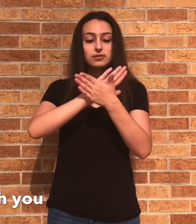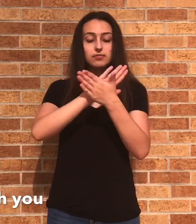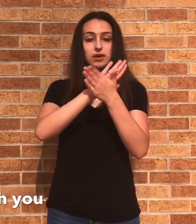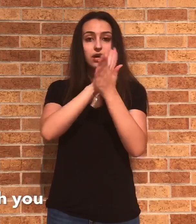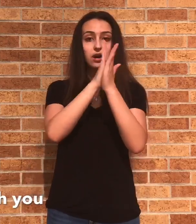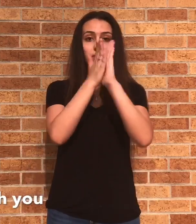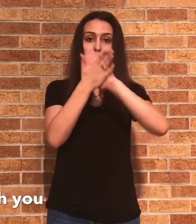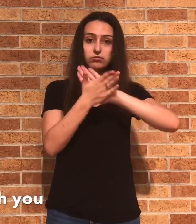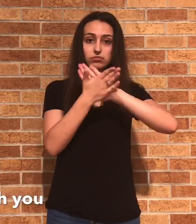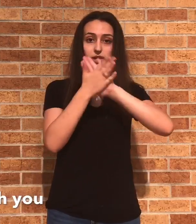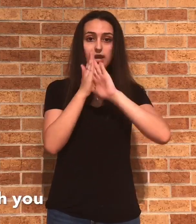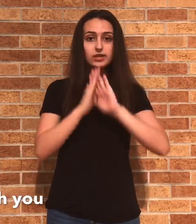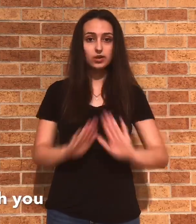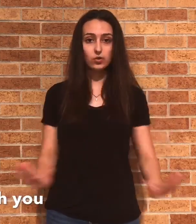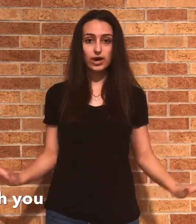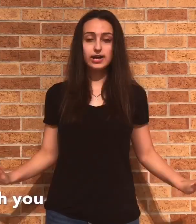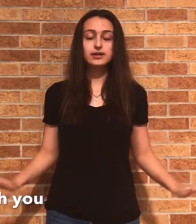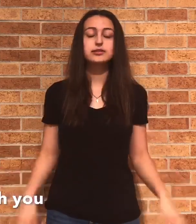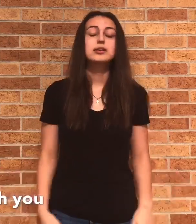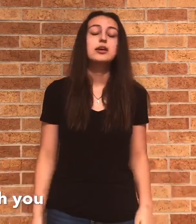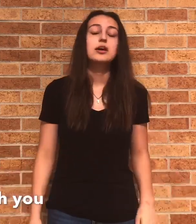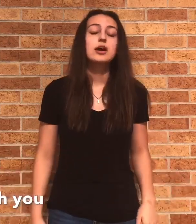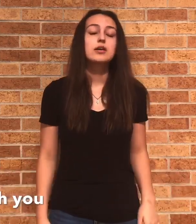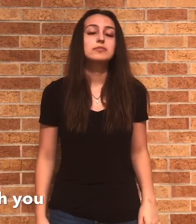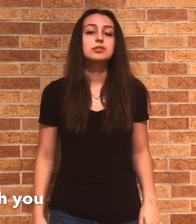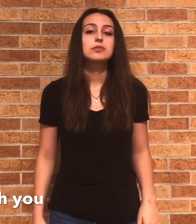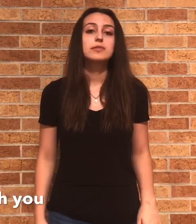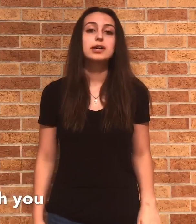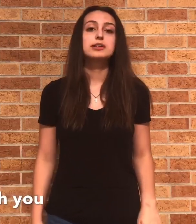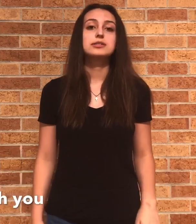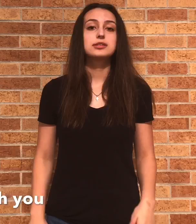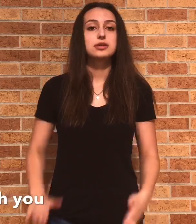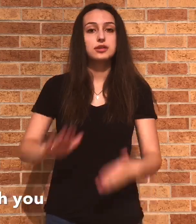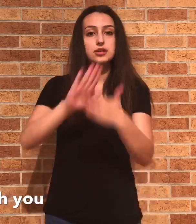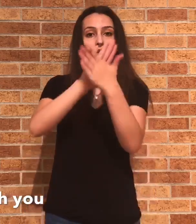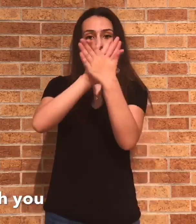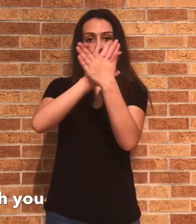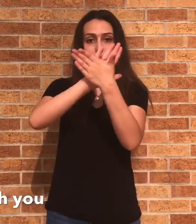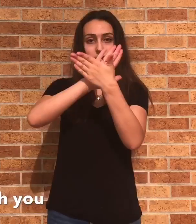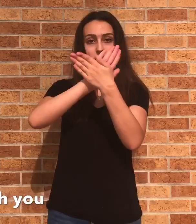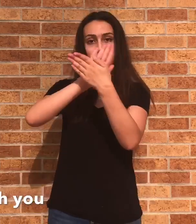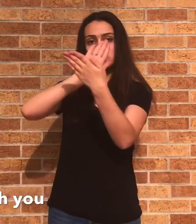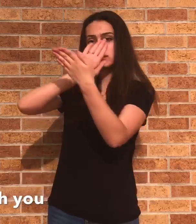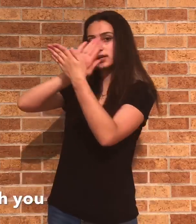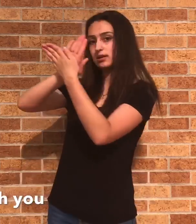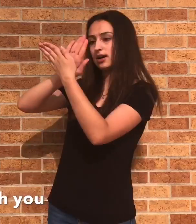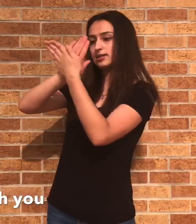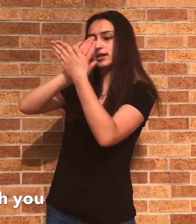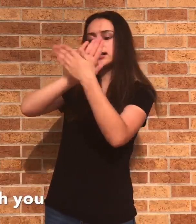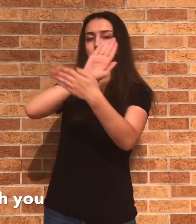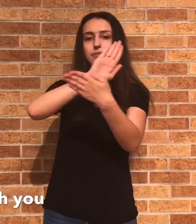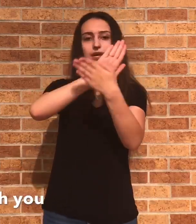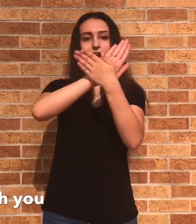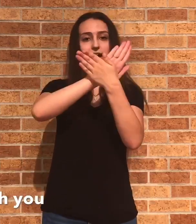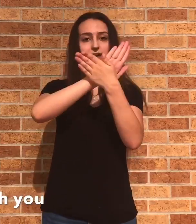become and then quiet. So peace, become, you're going to take your hands, kind of like make an X